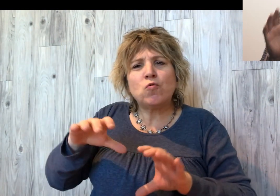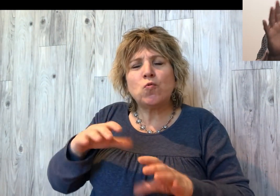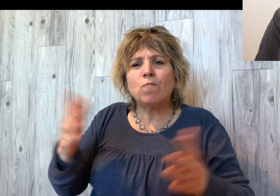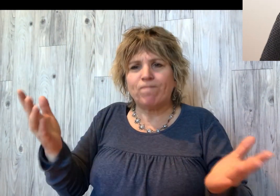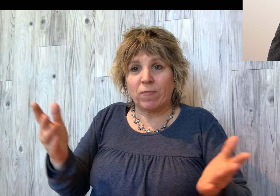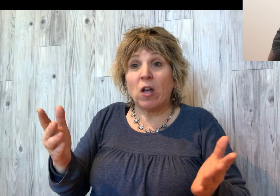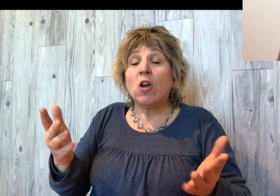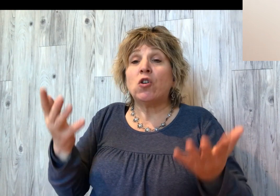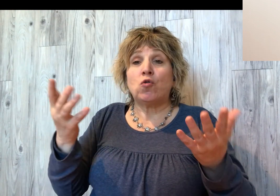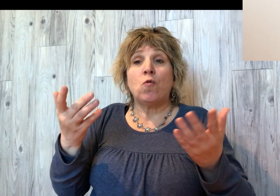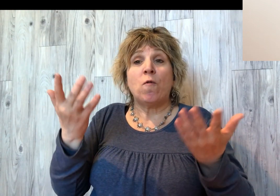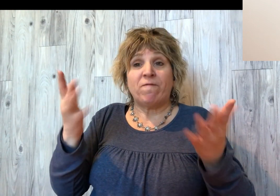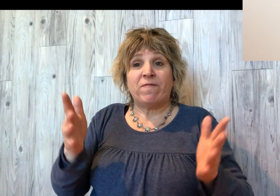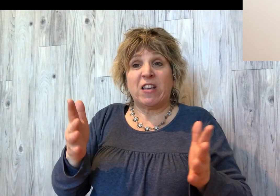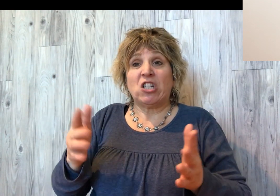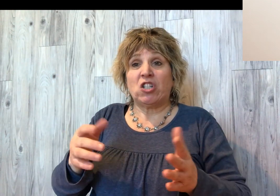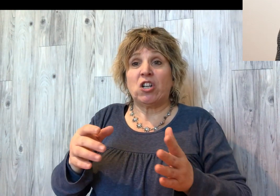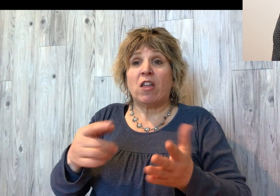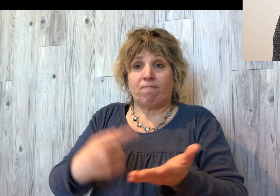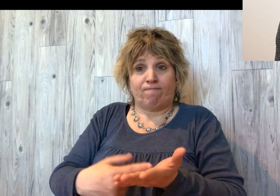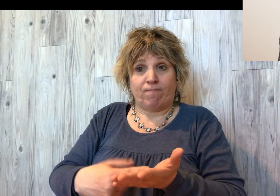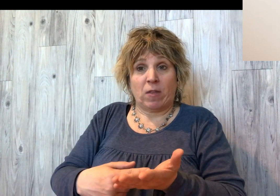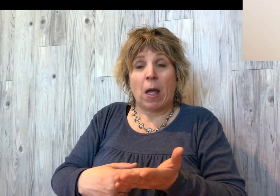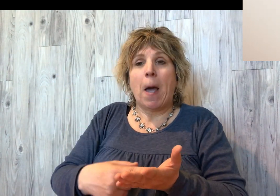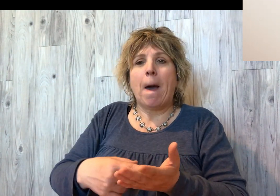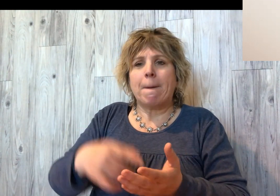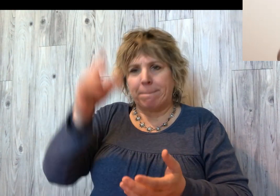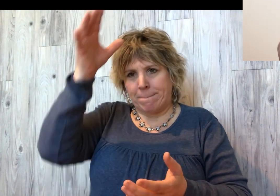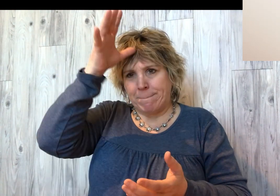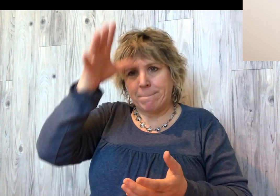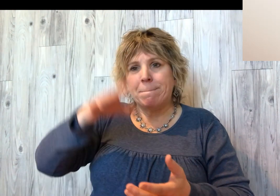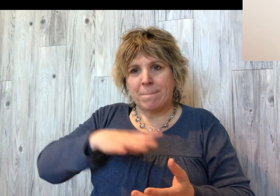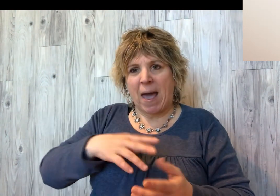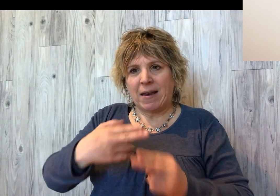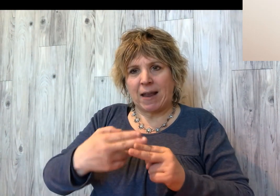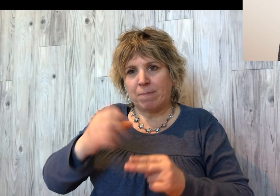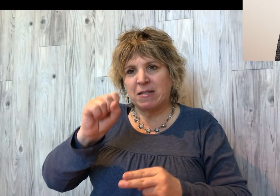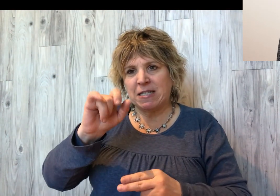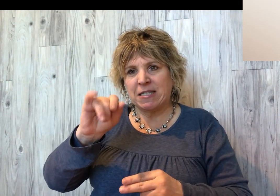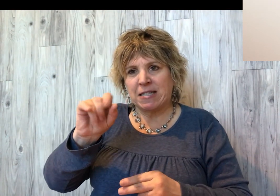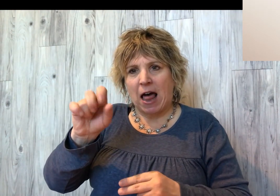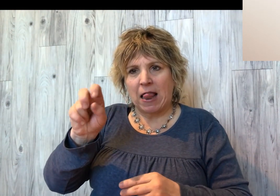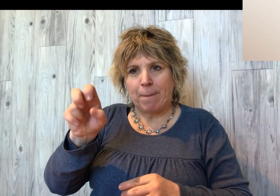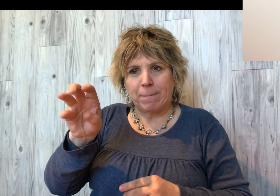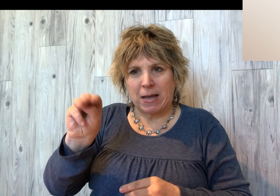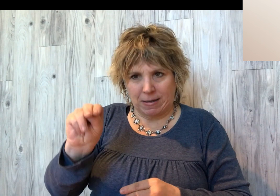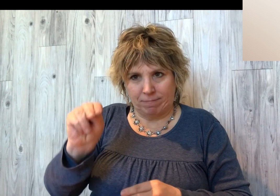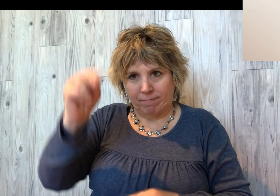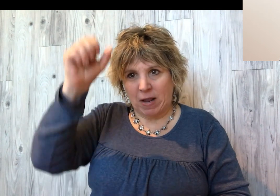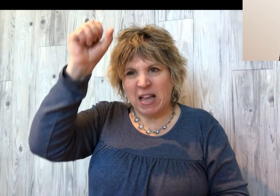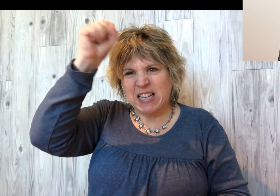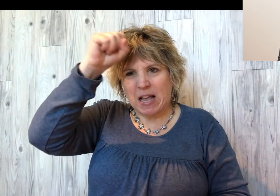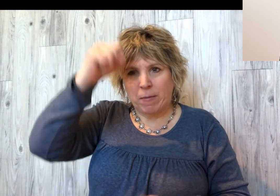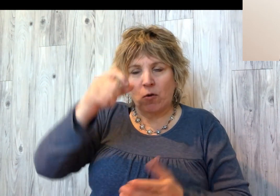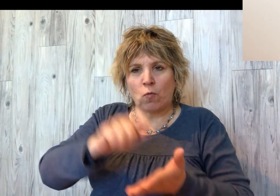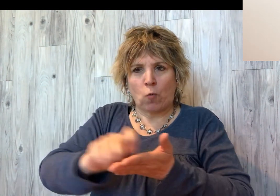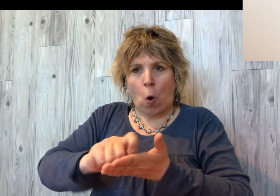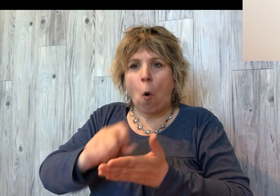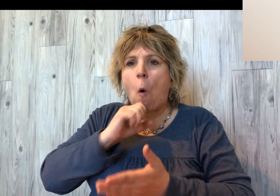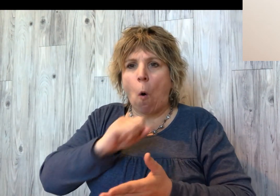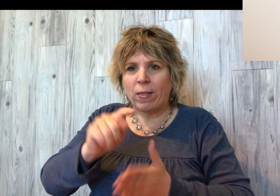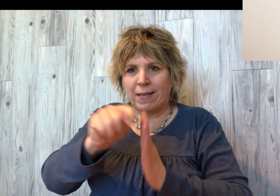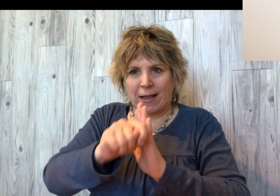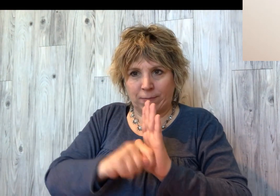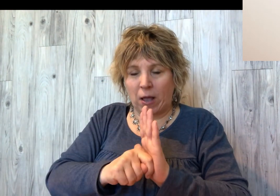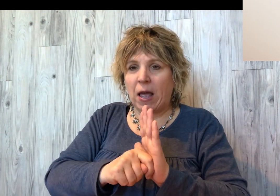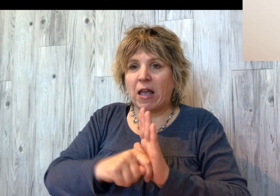do? Now today, to land this series, we're gonna be mentored by a man named Solomon. Solomon wrote several books in the Old Testament.